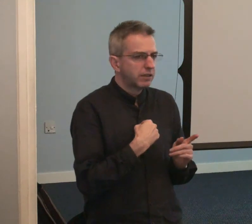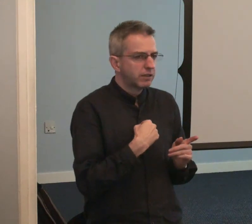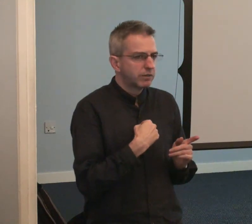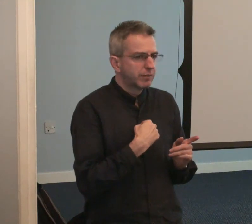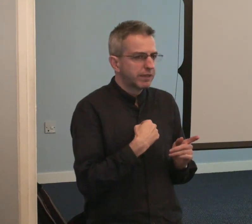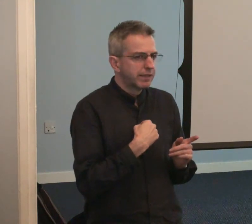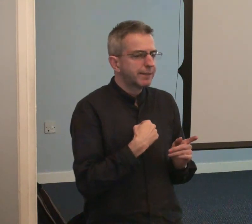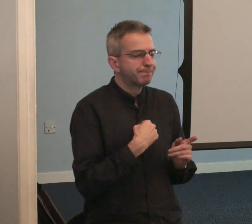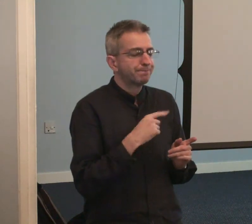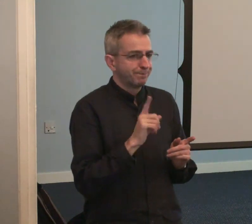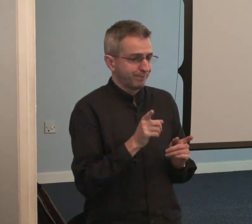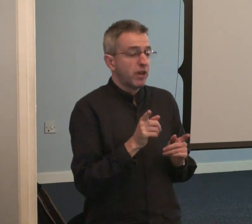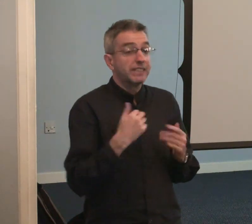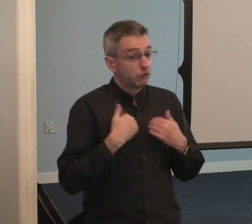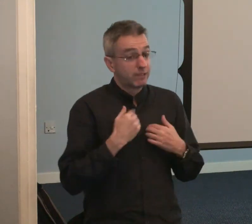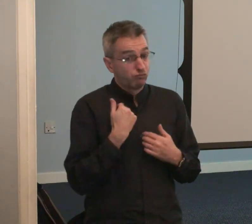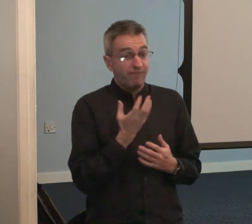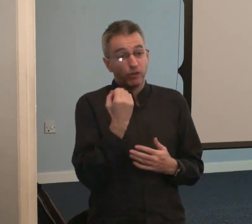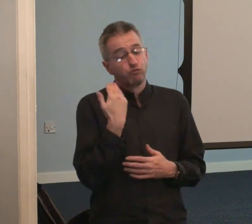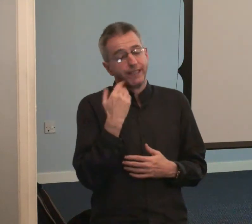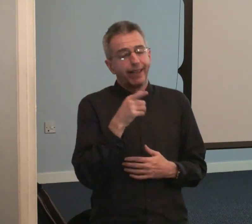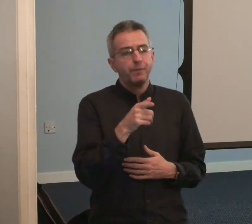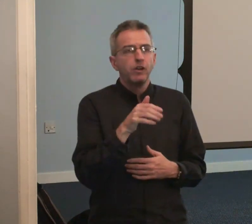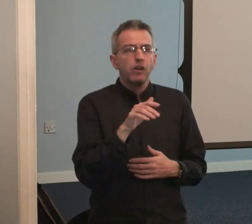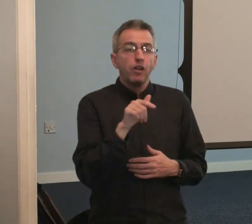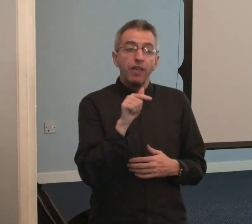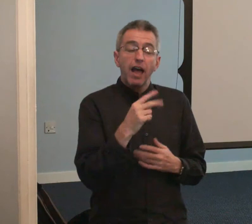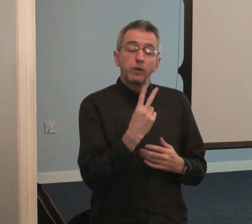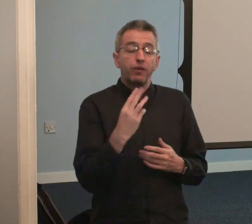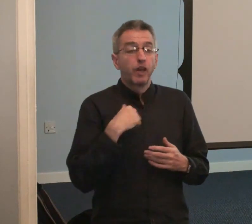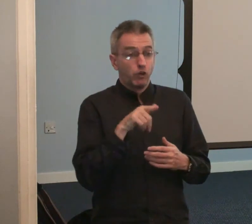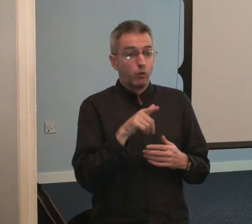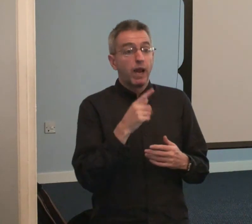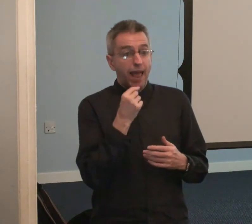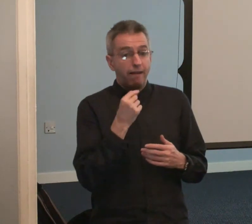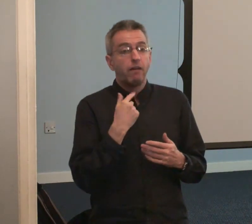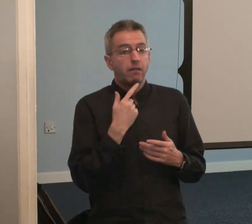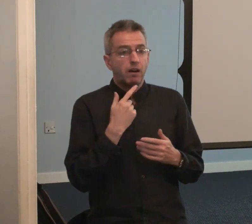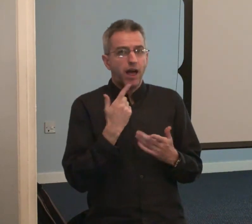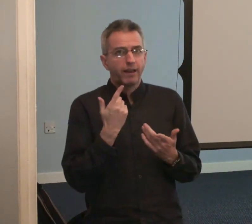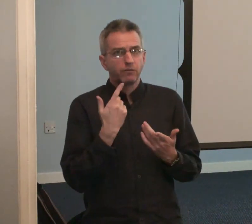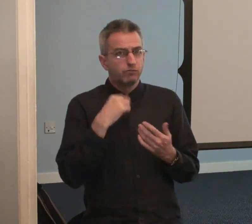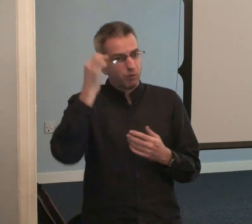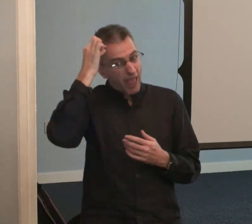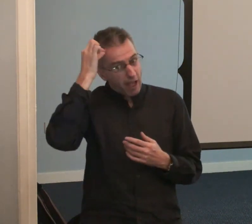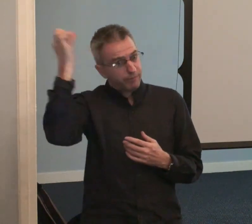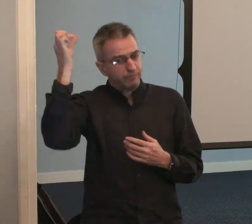23andMe. Nobody's heard of it? I just found it recently myself. But on that